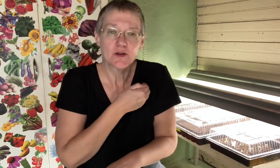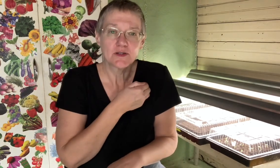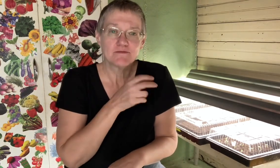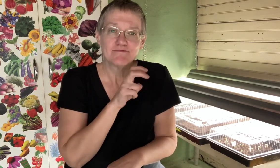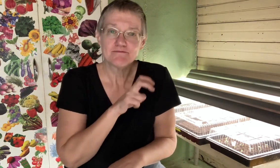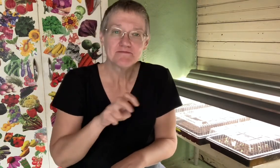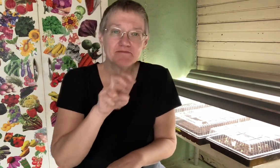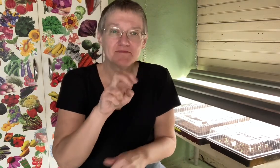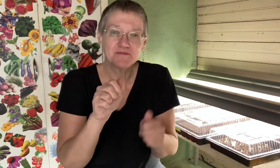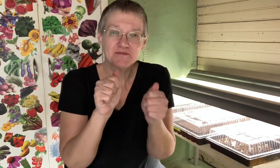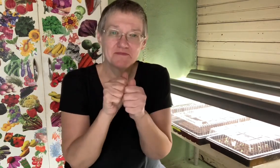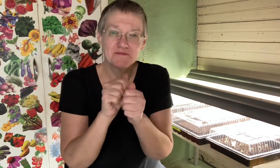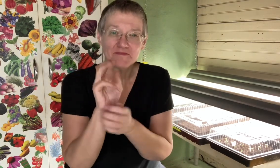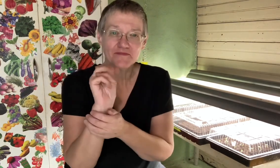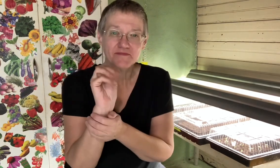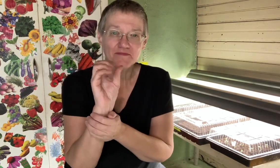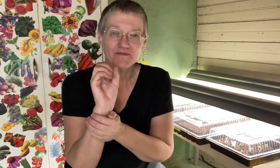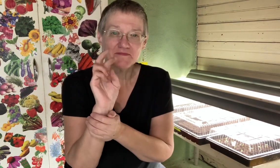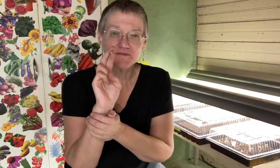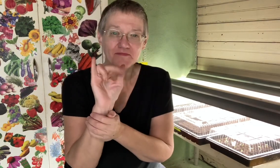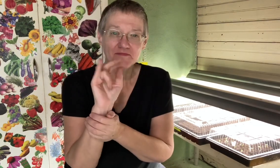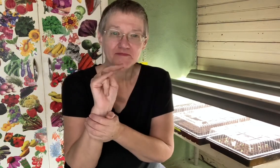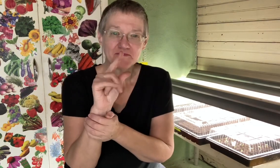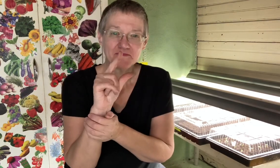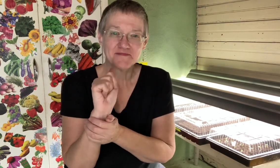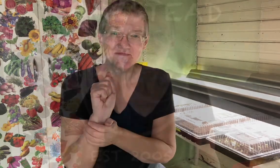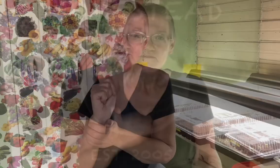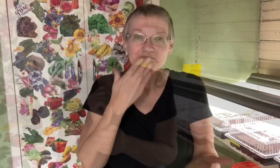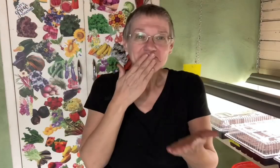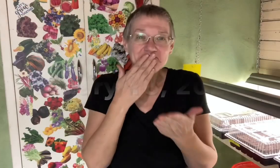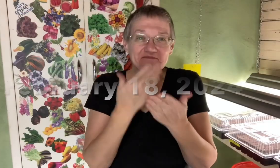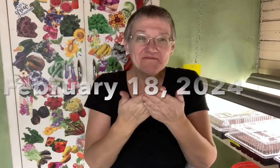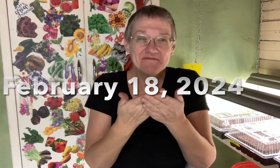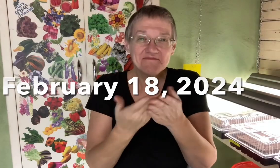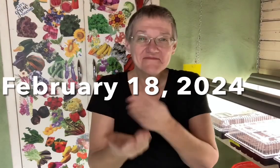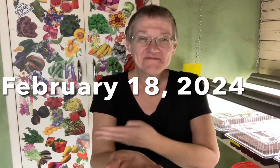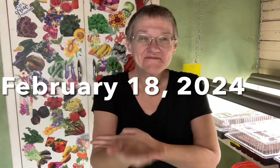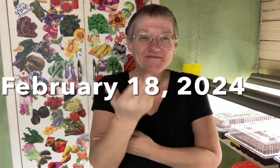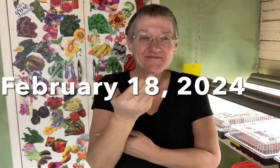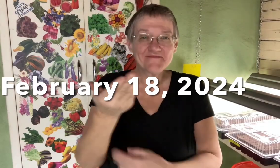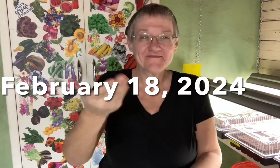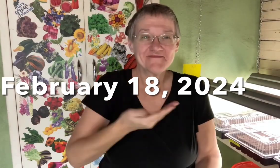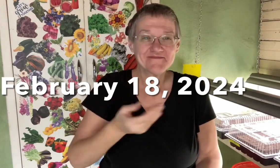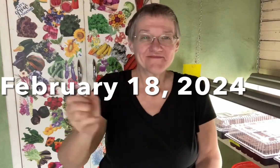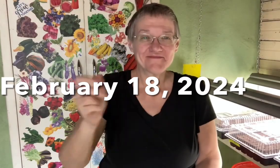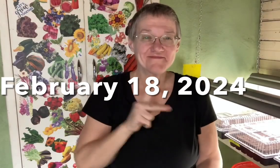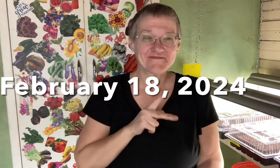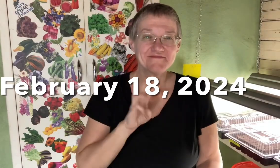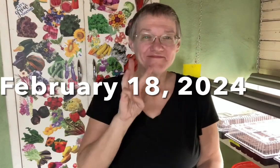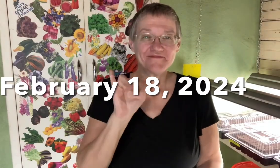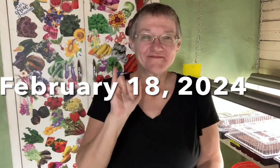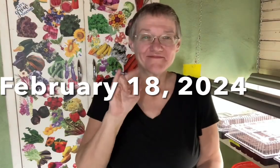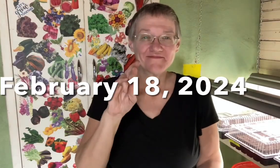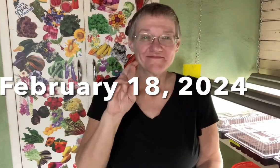back and follow our journey in growing moringa. Good morning, and welcome back to